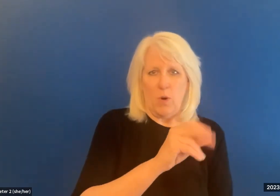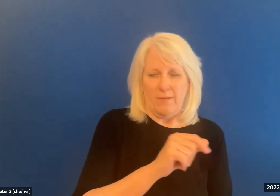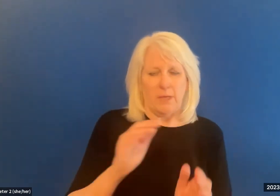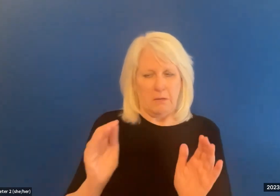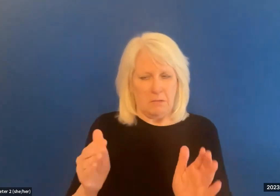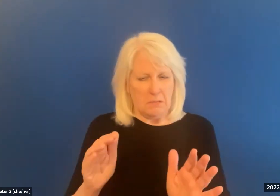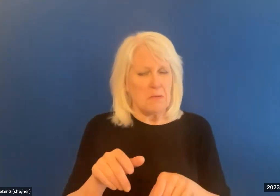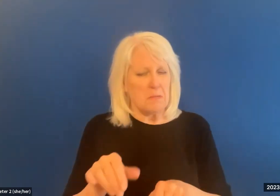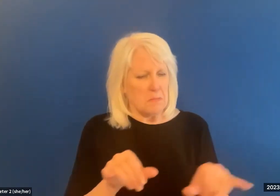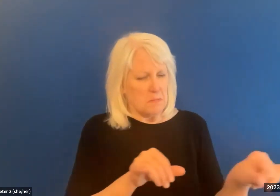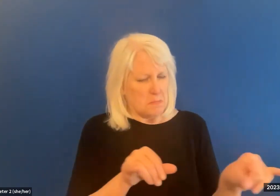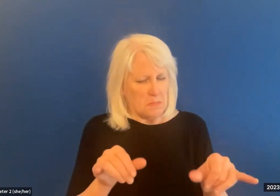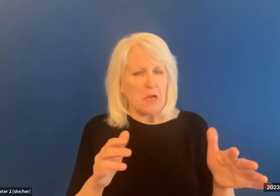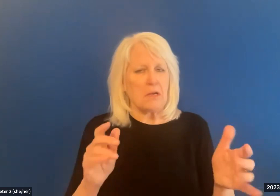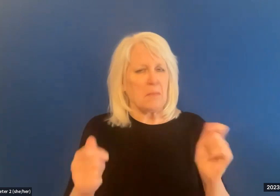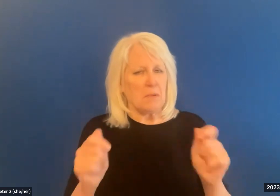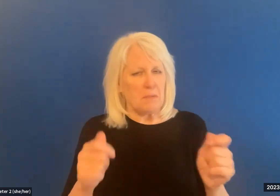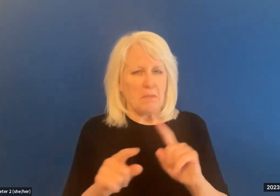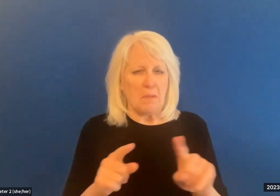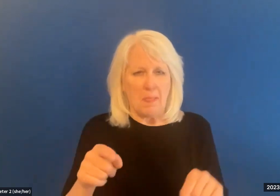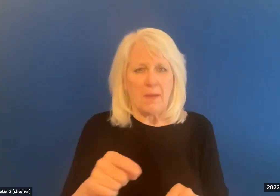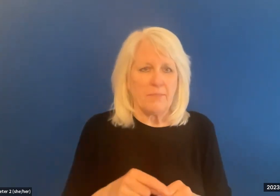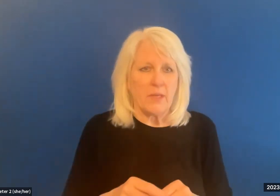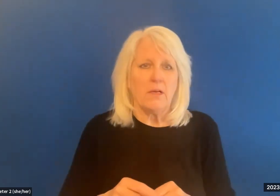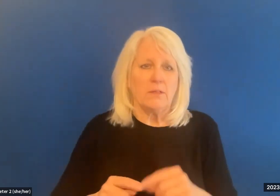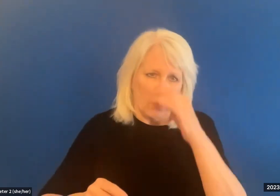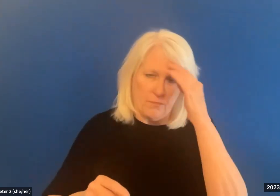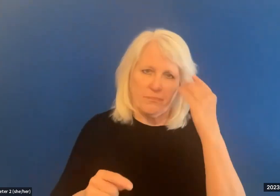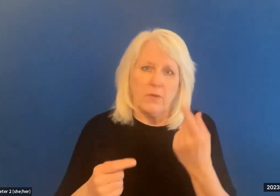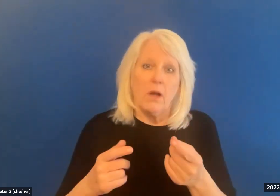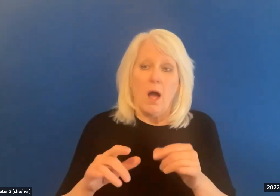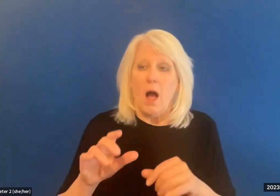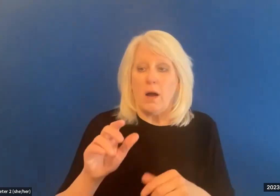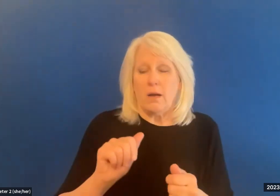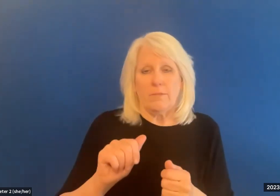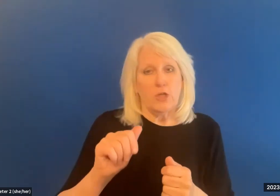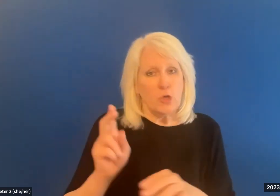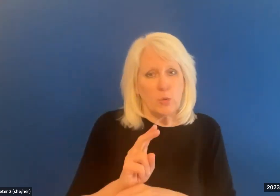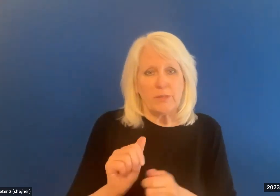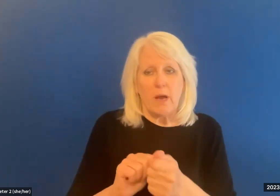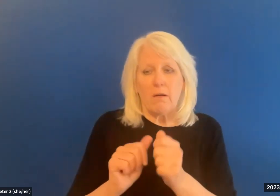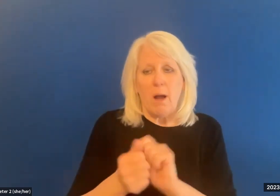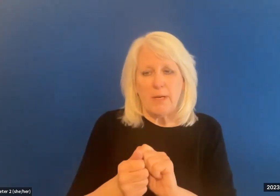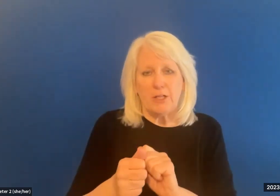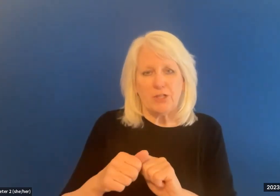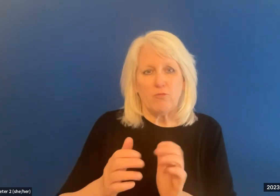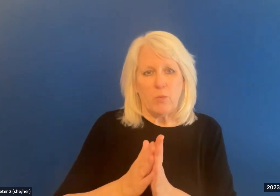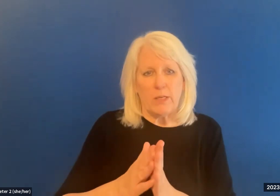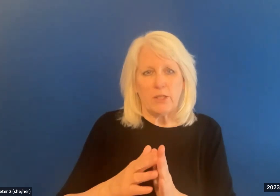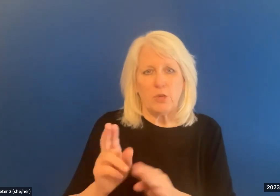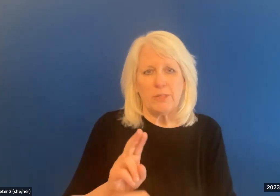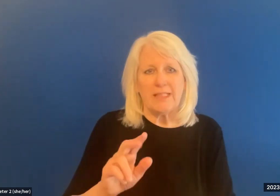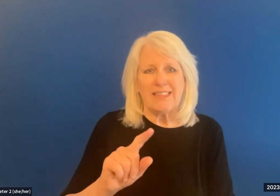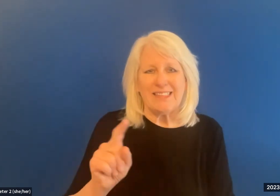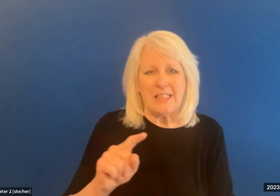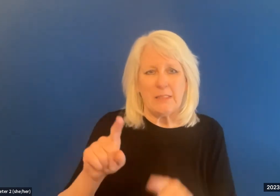Pairwise comparisons between the proportions of disability and accommodation use across all waves were assessed using z-tests. P-values